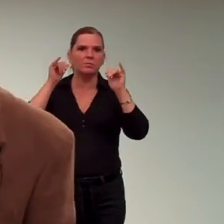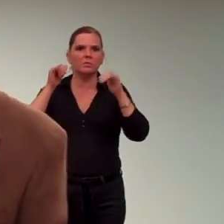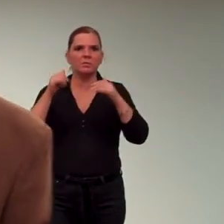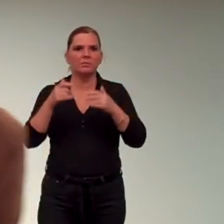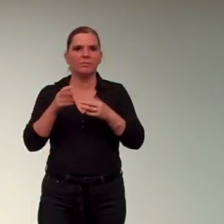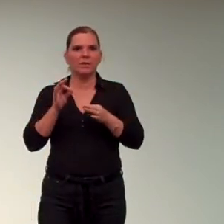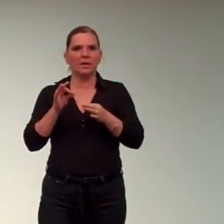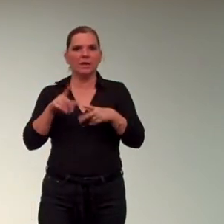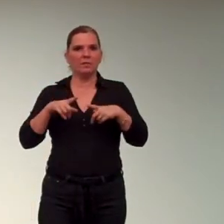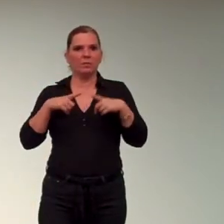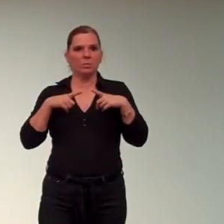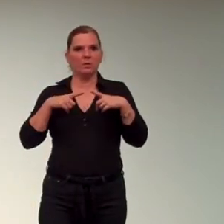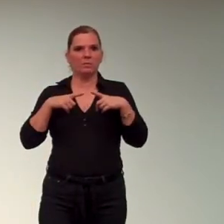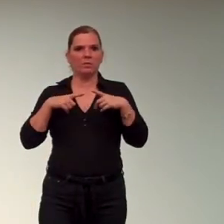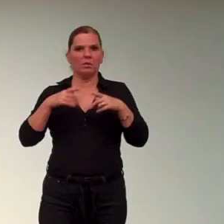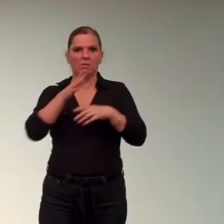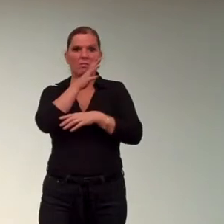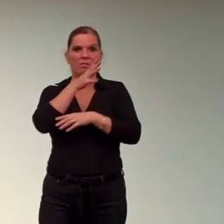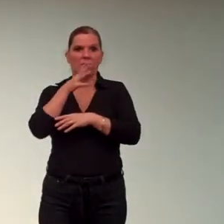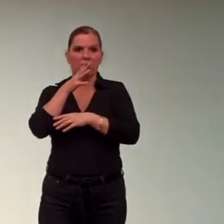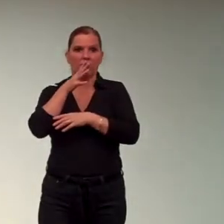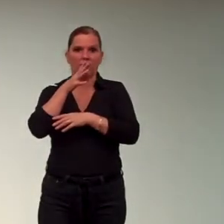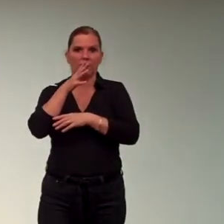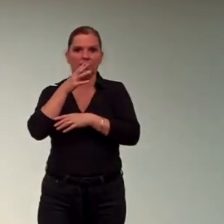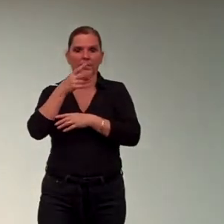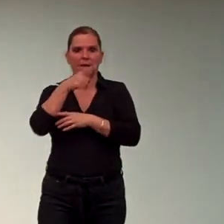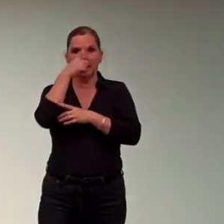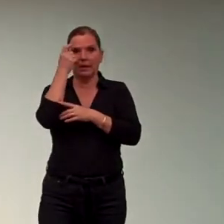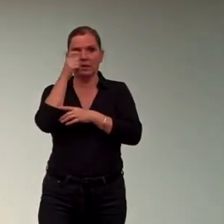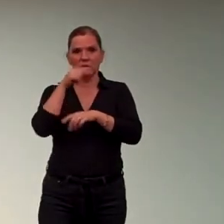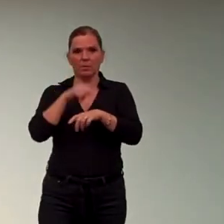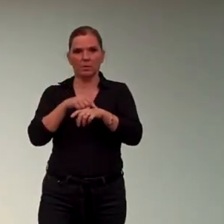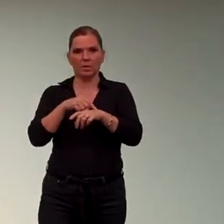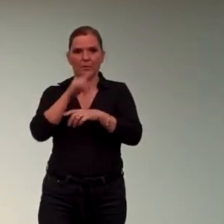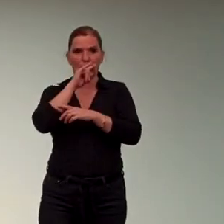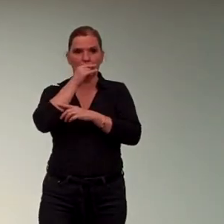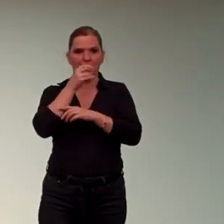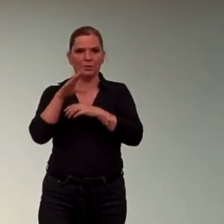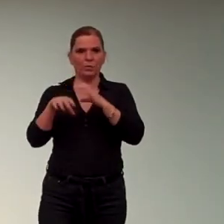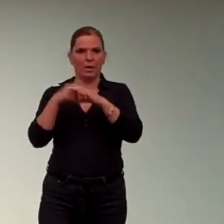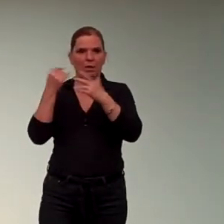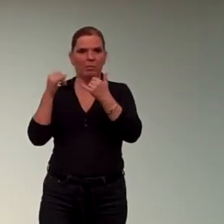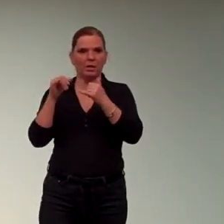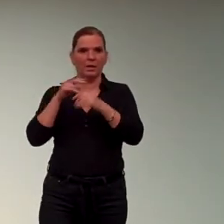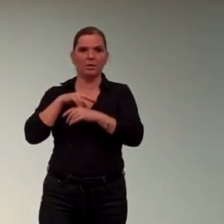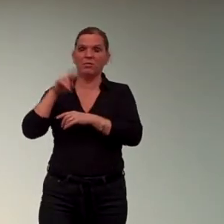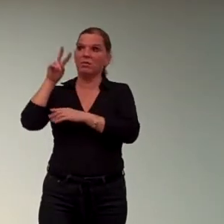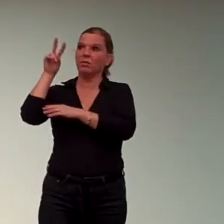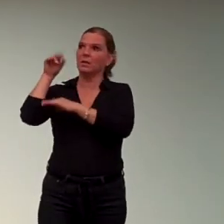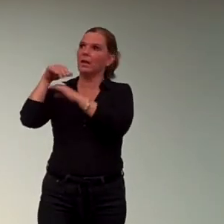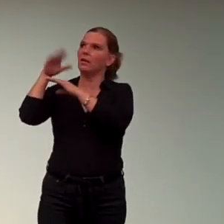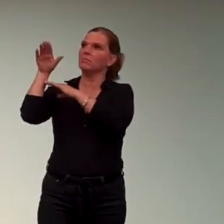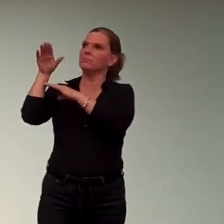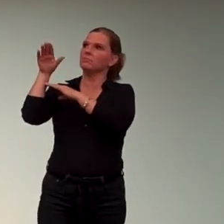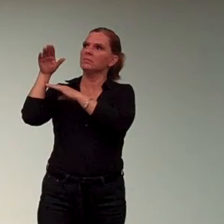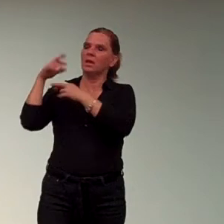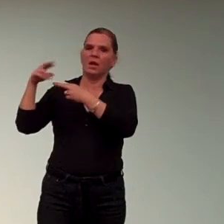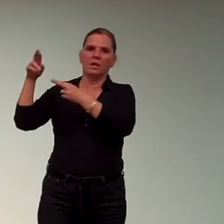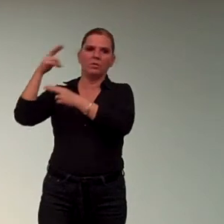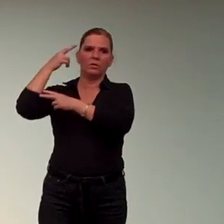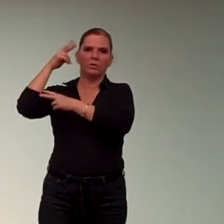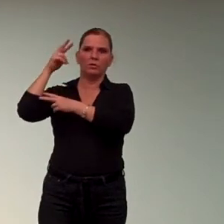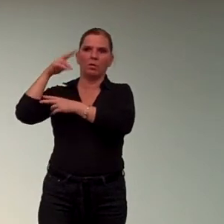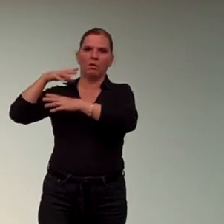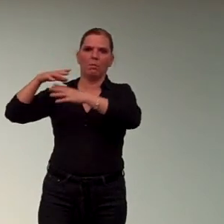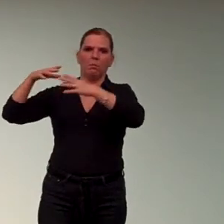If you lived in rural areas in the summertime, and your kids were out playing, and you looked out up and down the road, and you